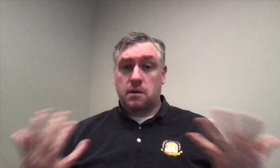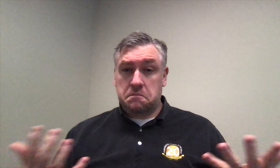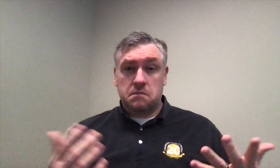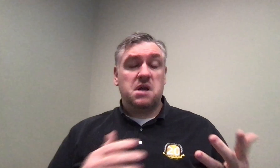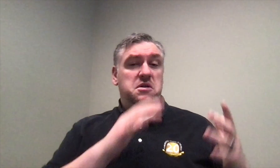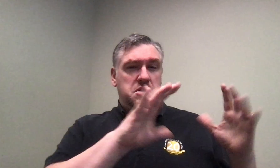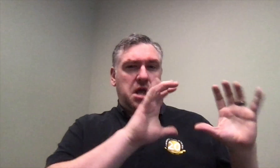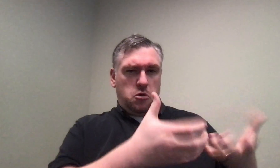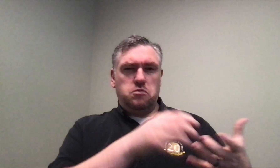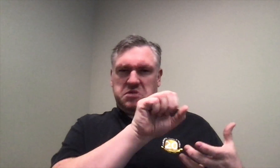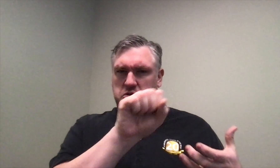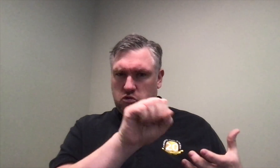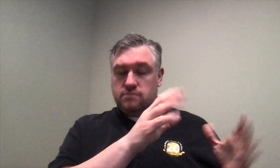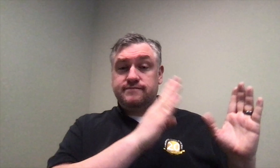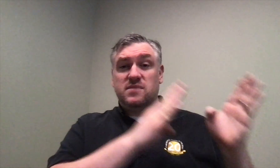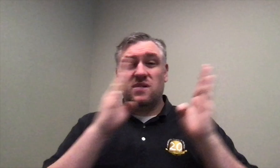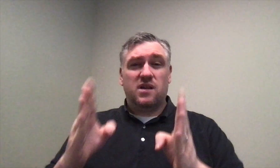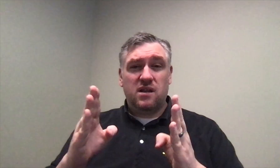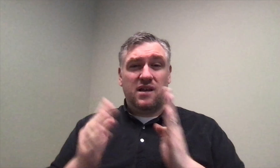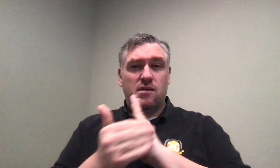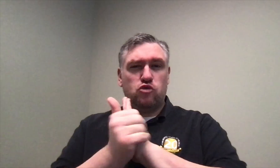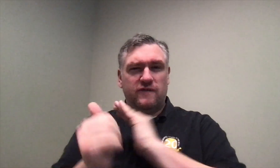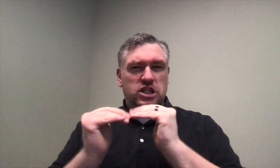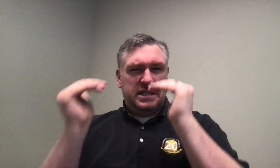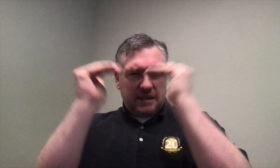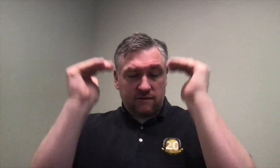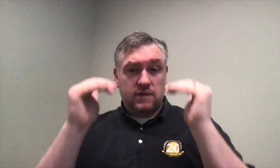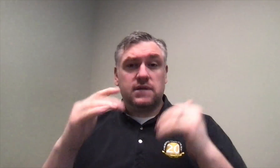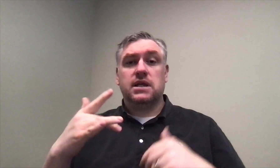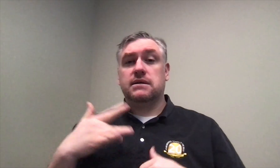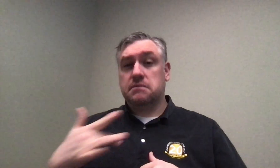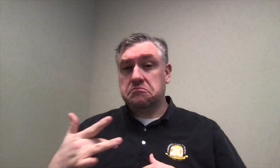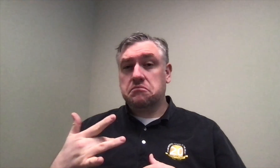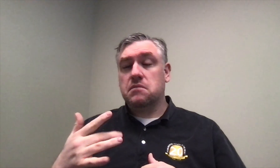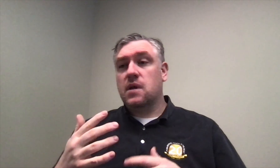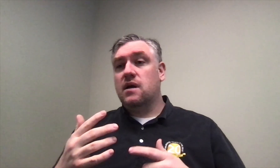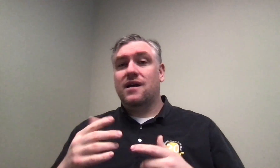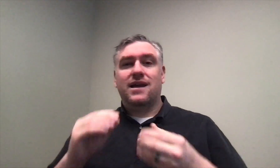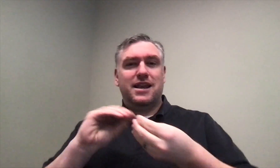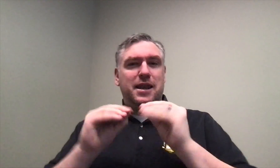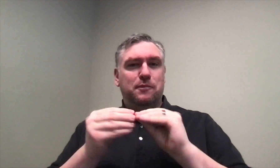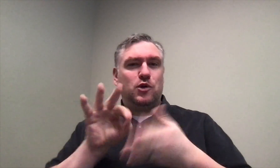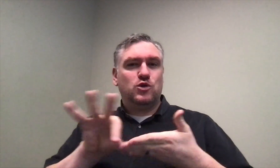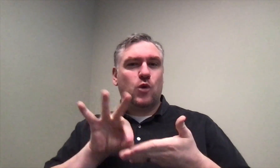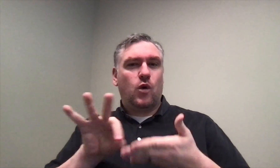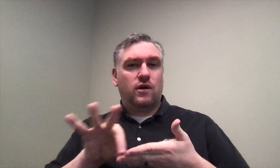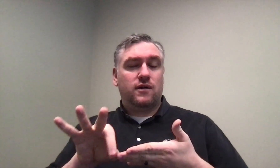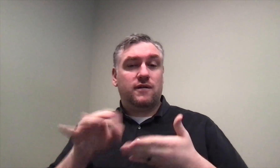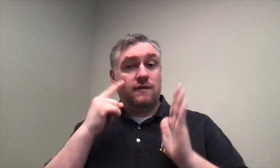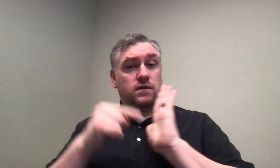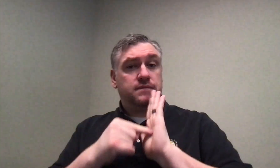Okay, so that was standard score. Now proficiency levels. It's typically a number score like 1, 2, 3,